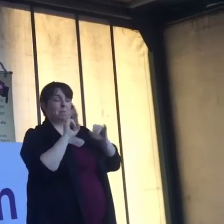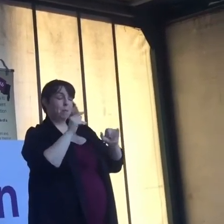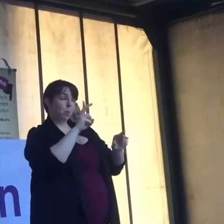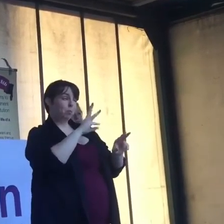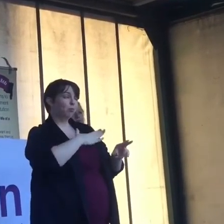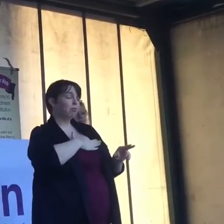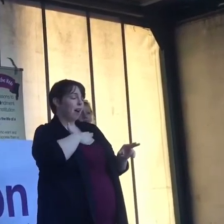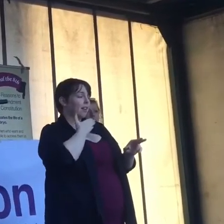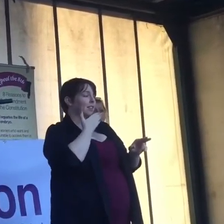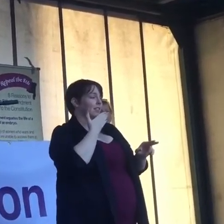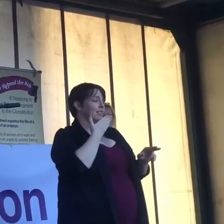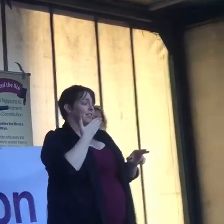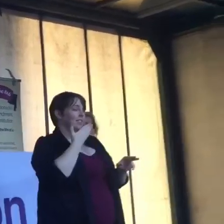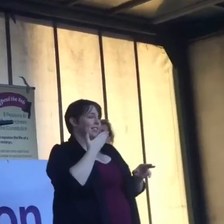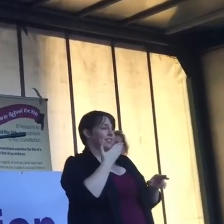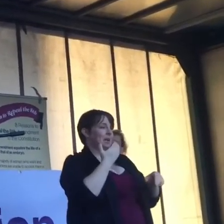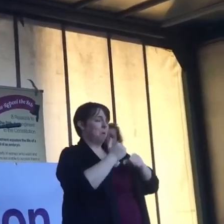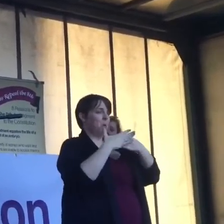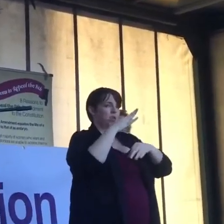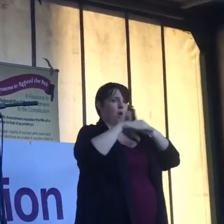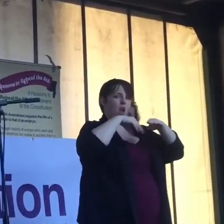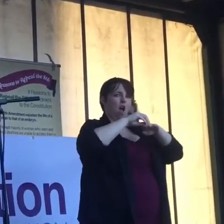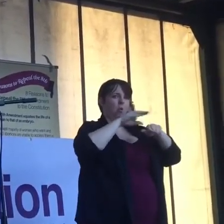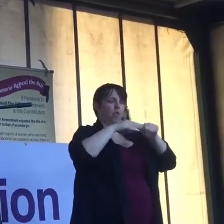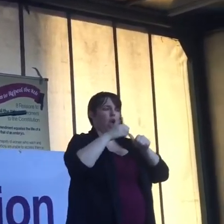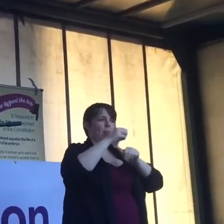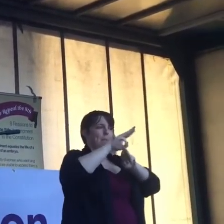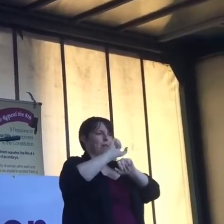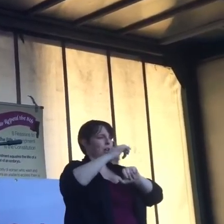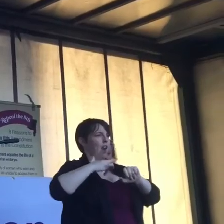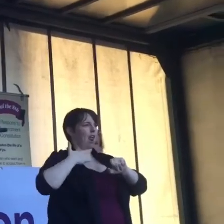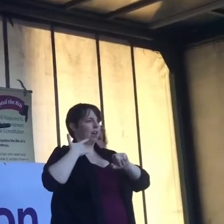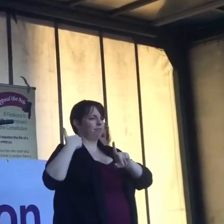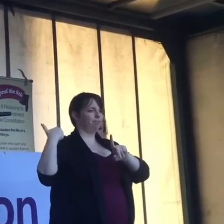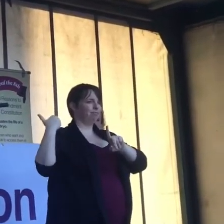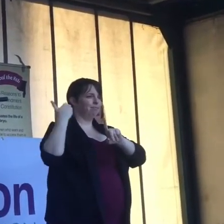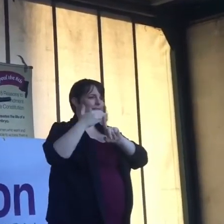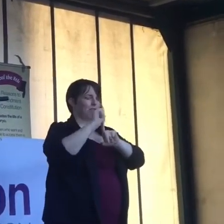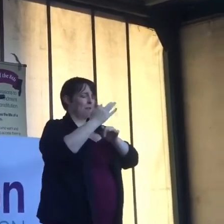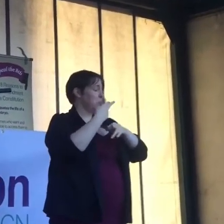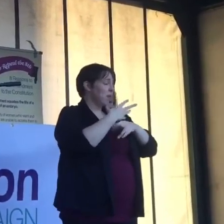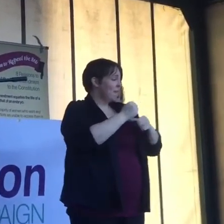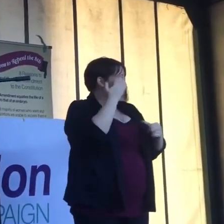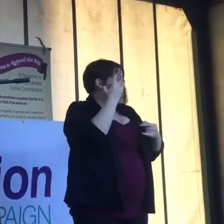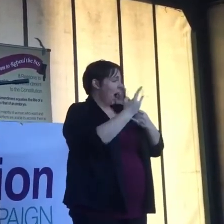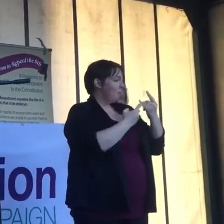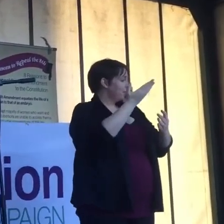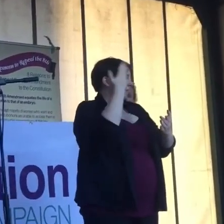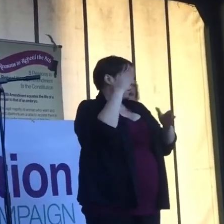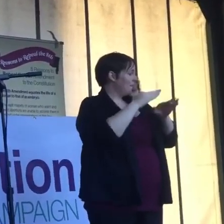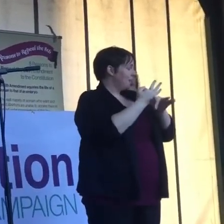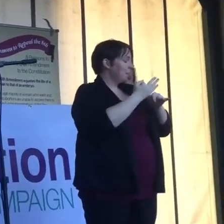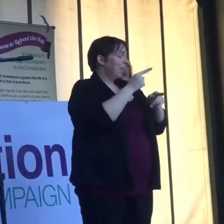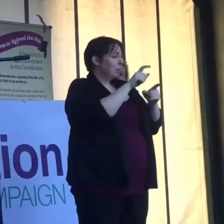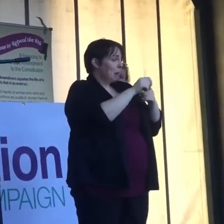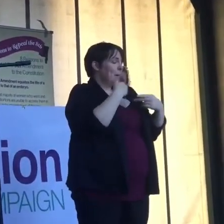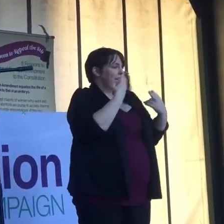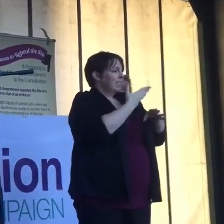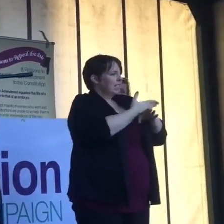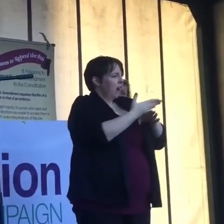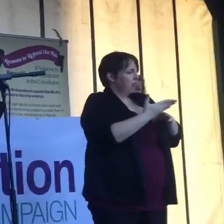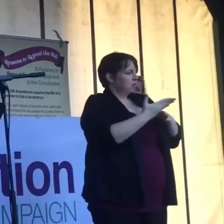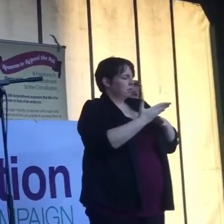be surprised what has gone on in other people's lives in your family. You just don't know. And this is the whole point. We've got to start